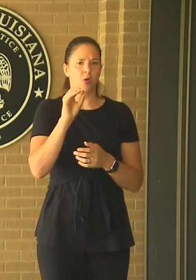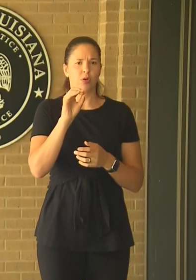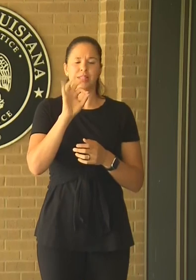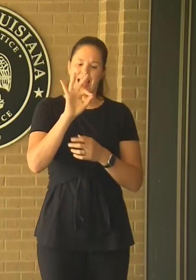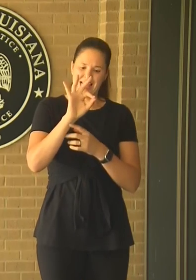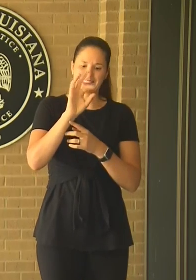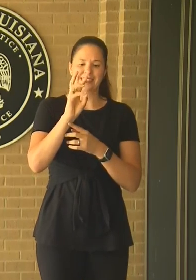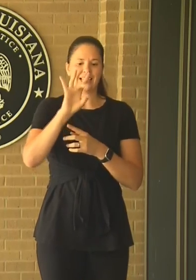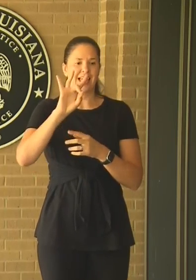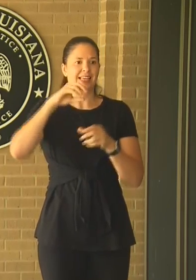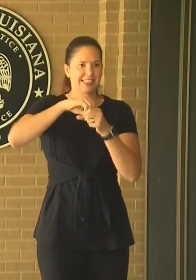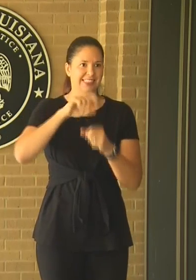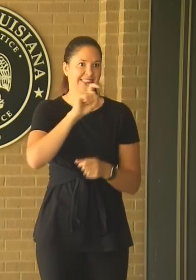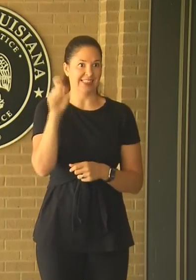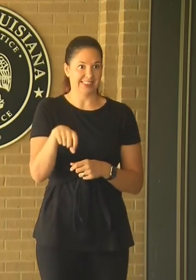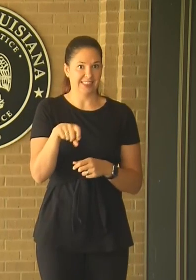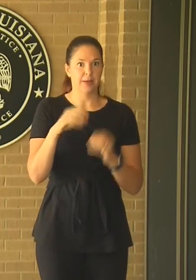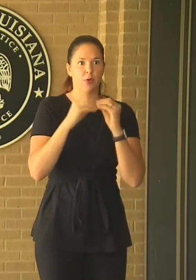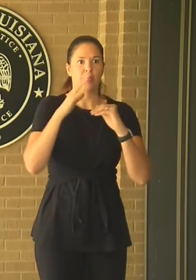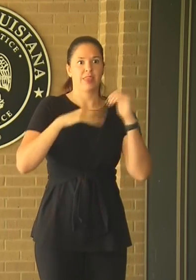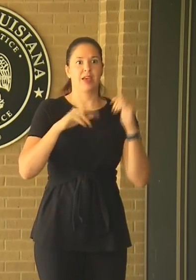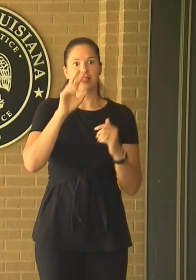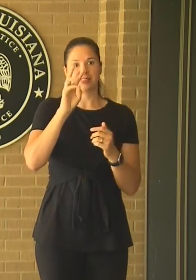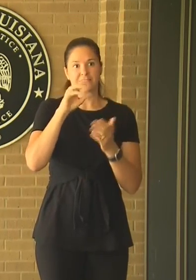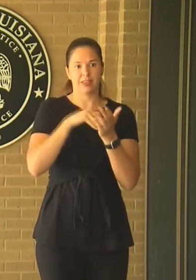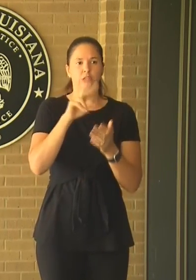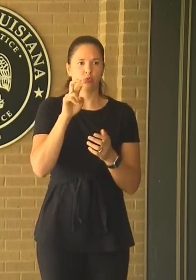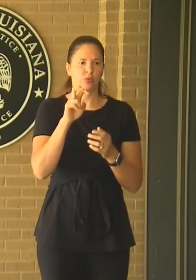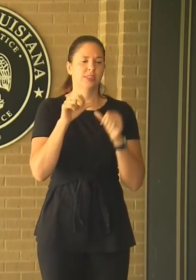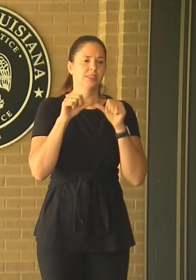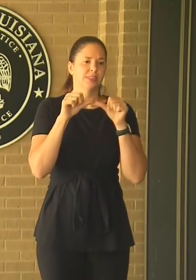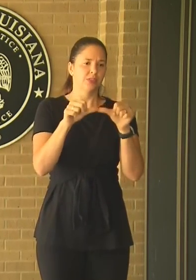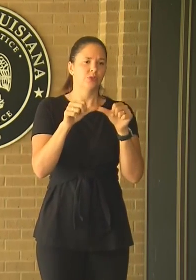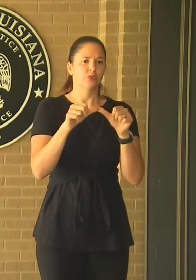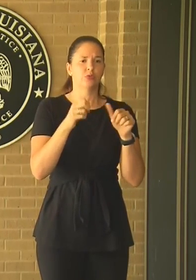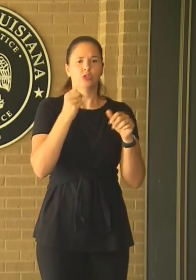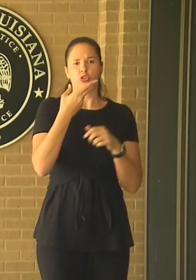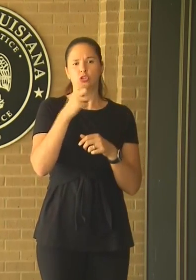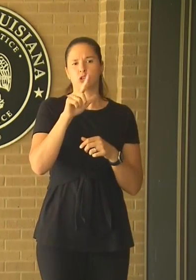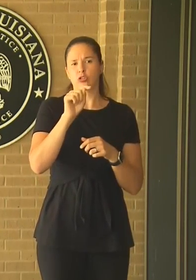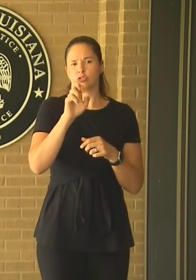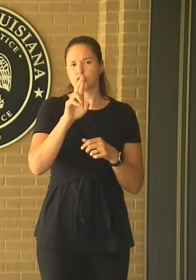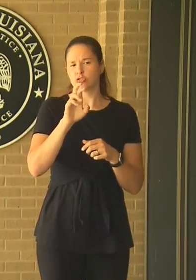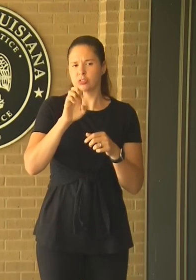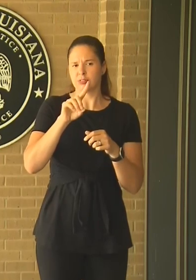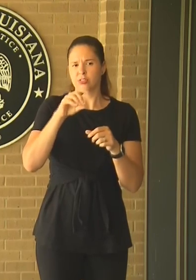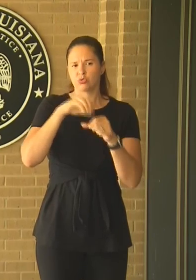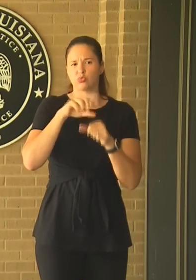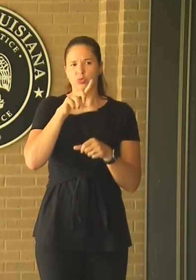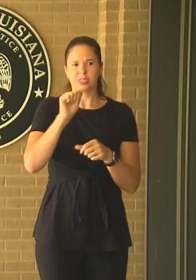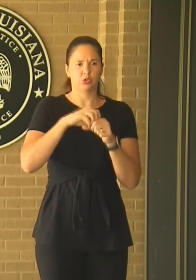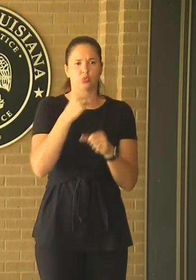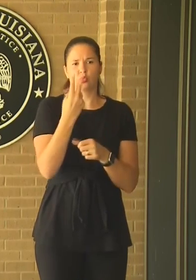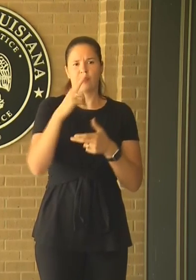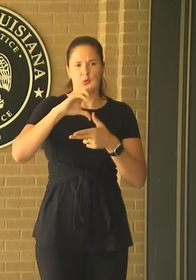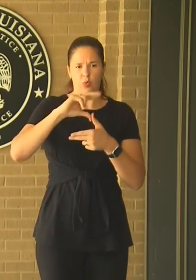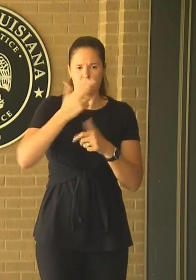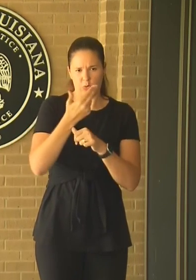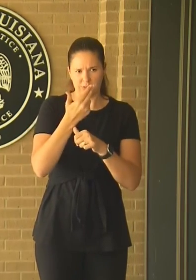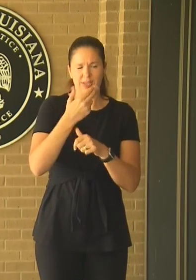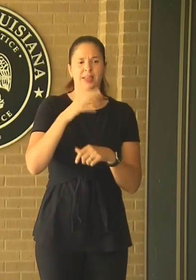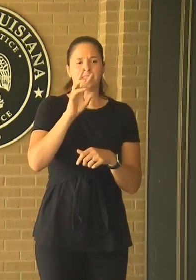1,968 in Texas. More than 6,200 continue to be sheltered in Louisiana in 12 hotels, 10 in New